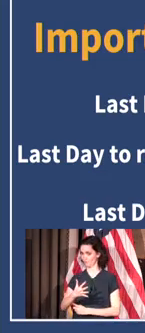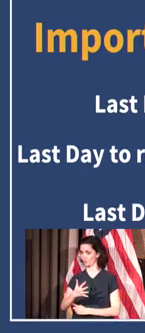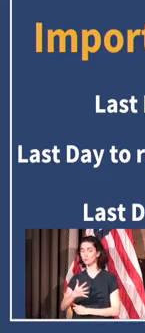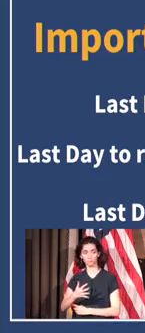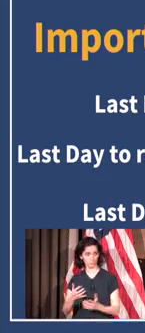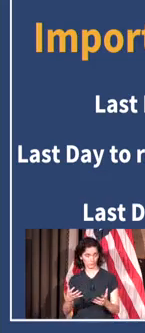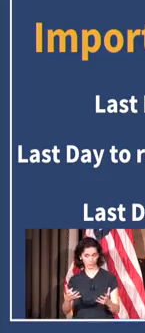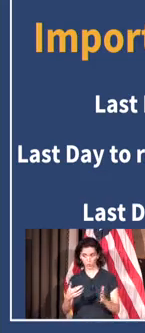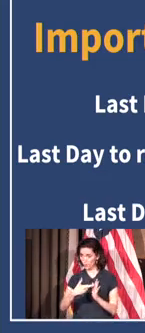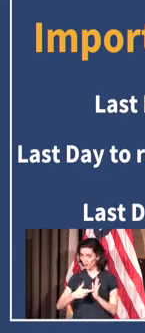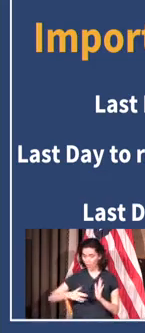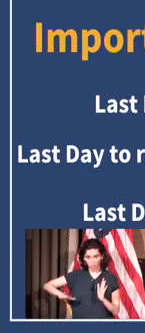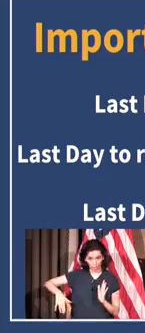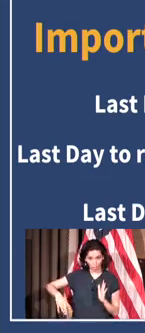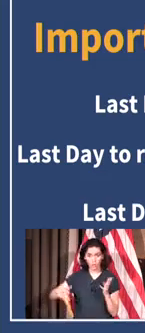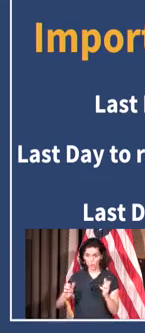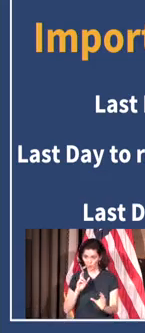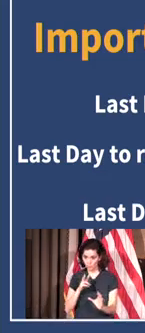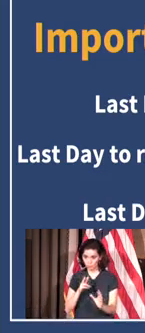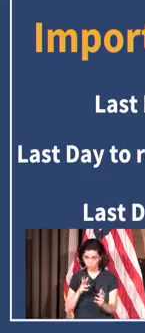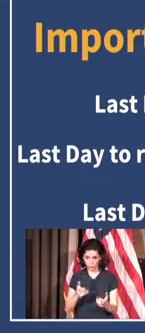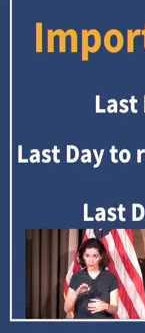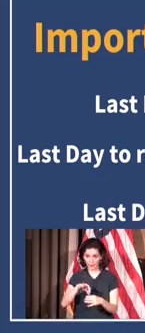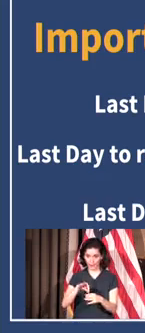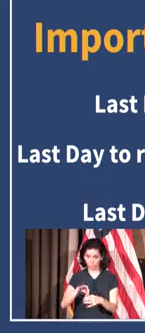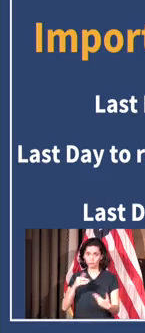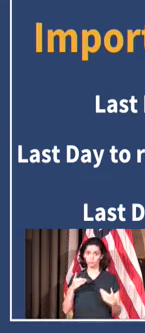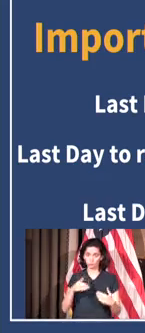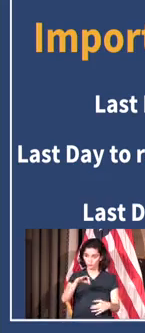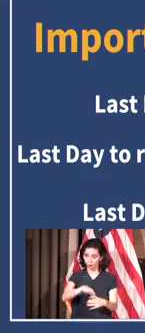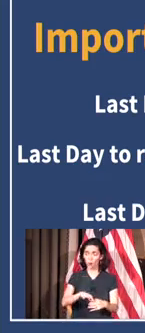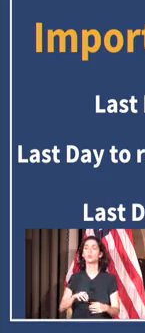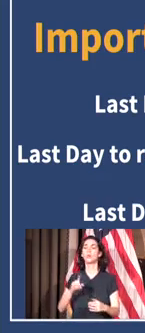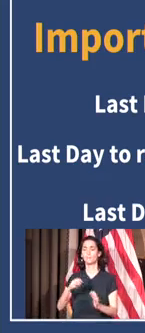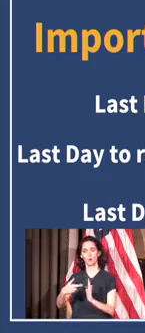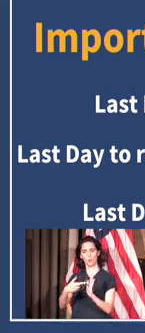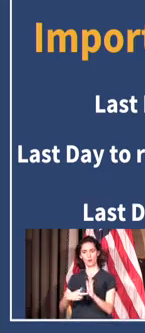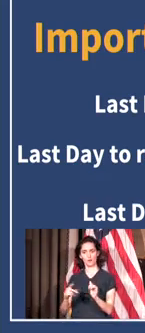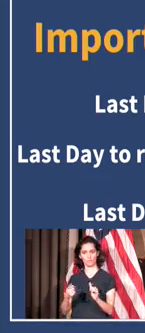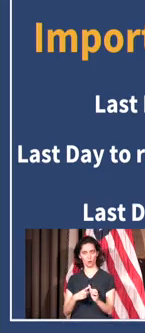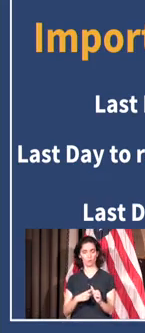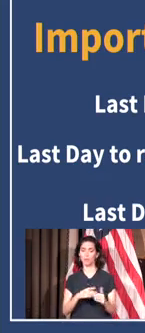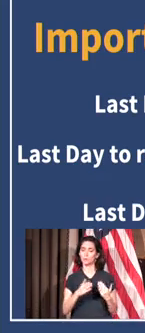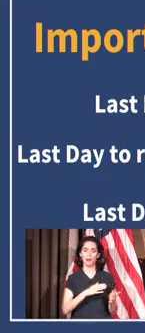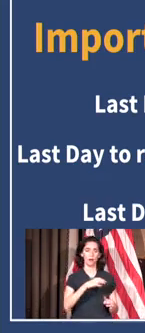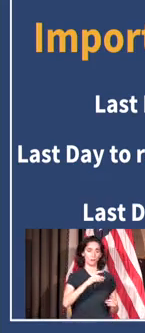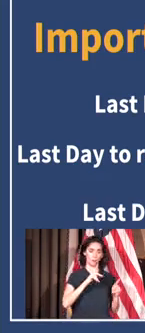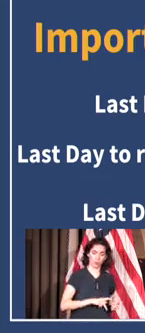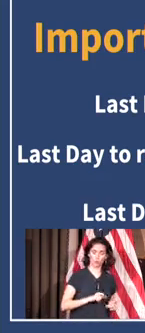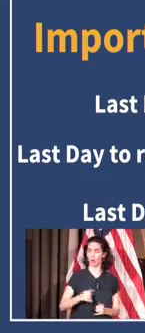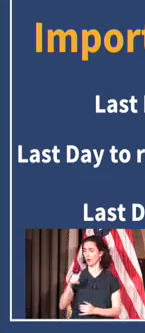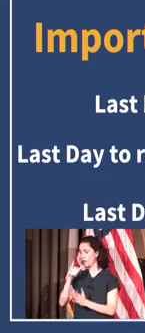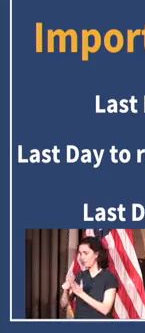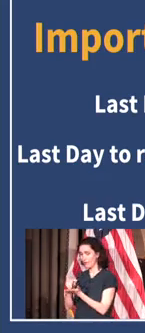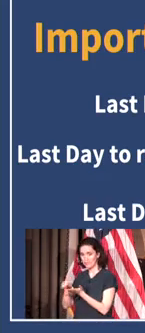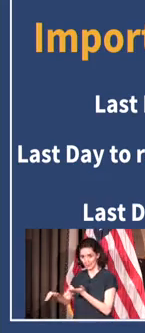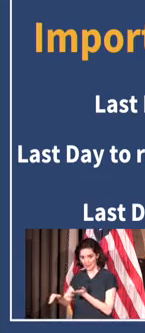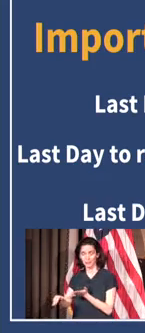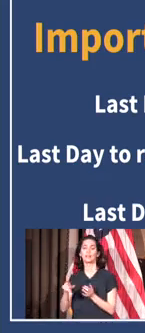in this upcoming election, the last day to register is October the 5th if you're going to register in person or by mail. If you are going